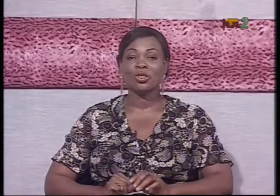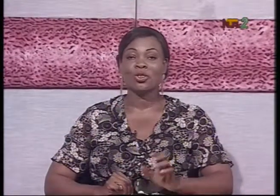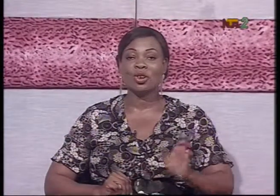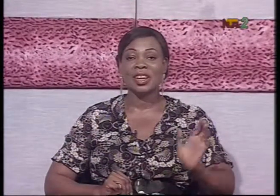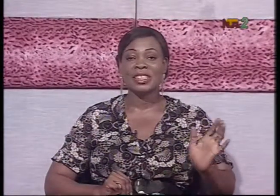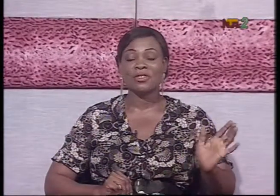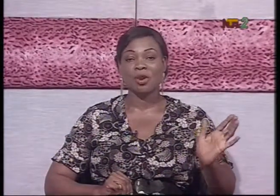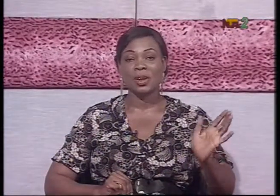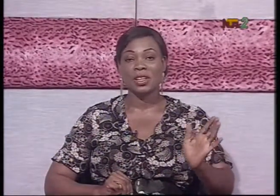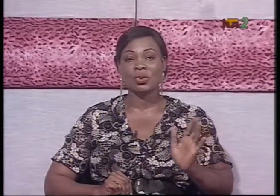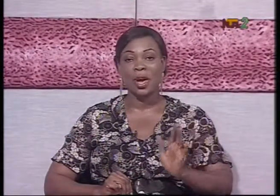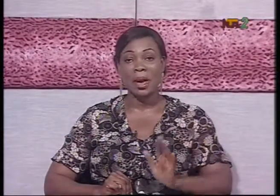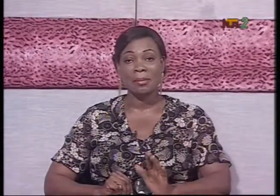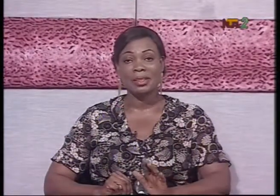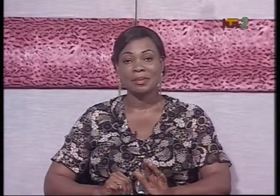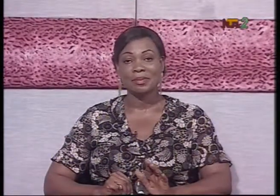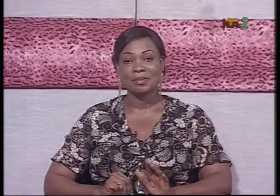know your letters from A to M?